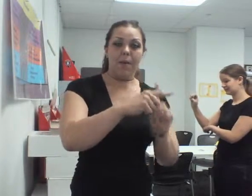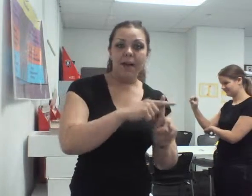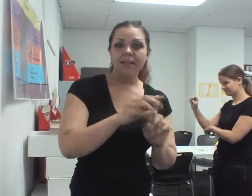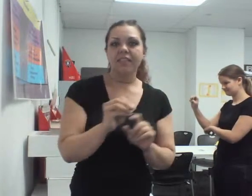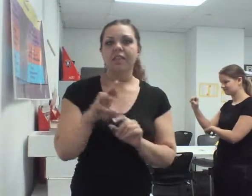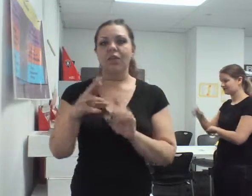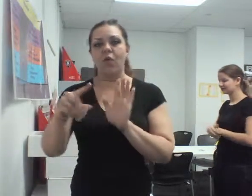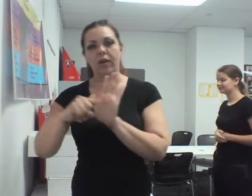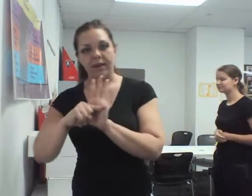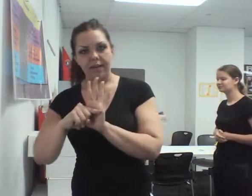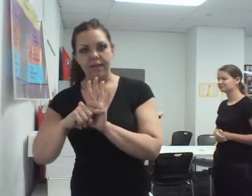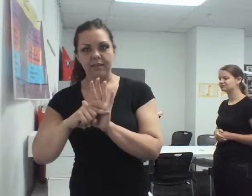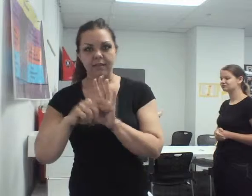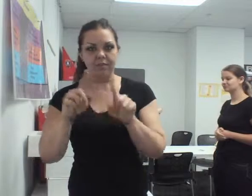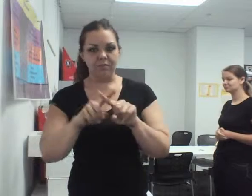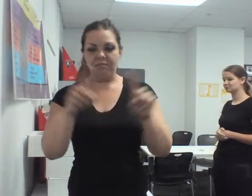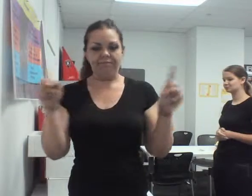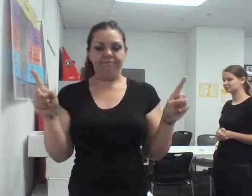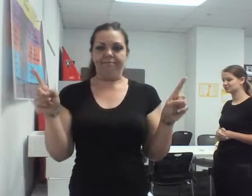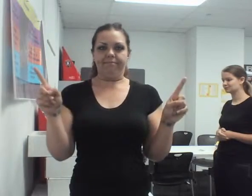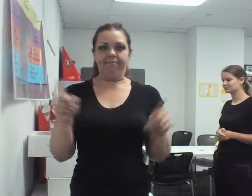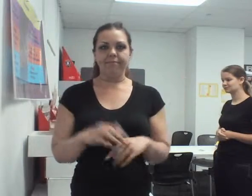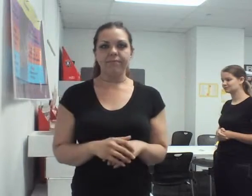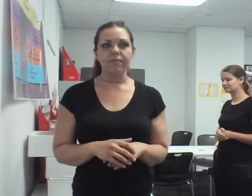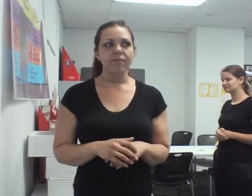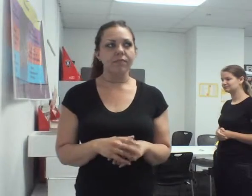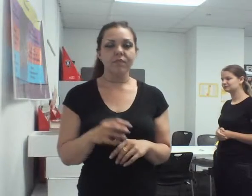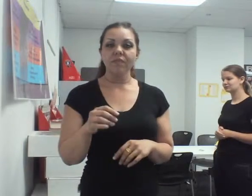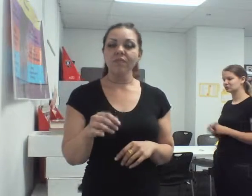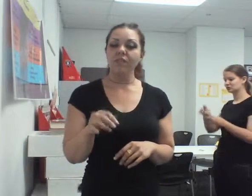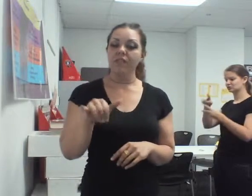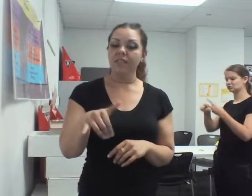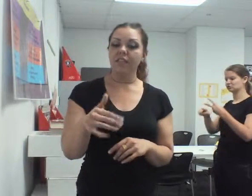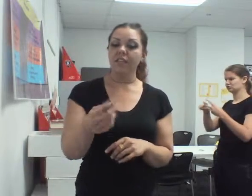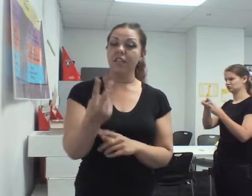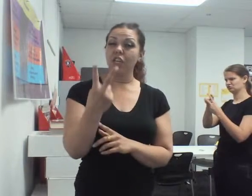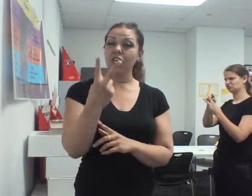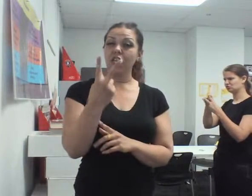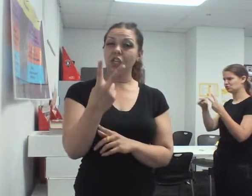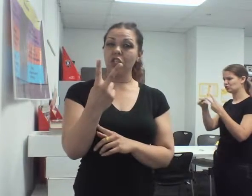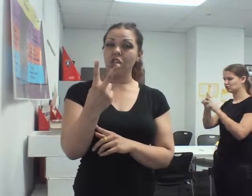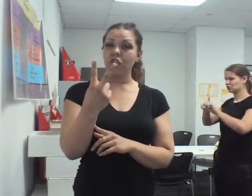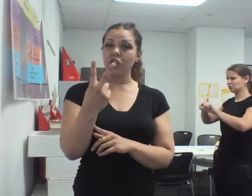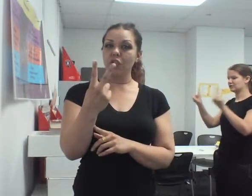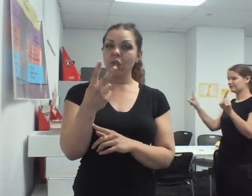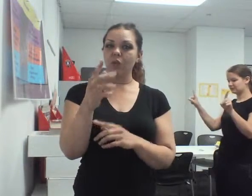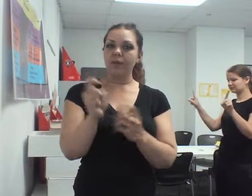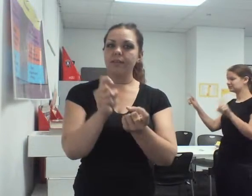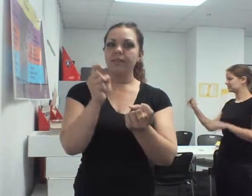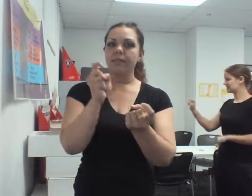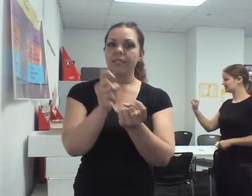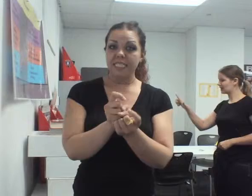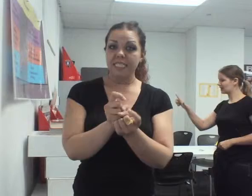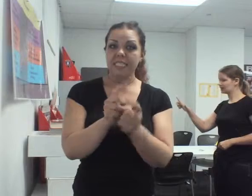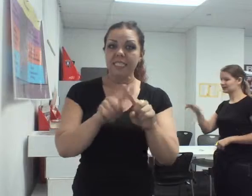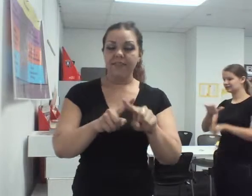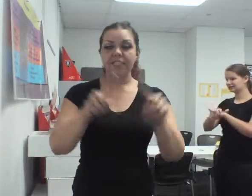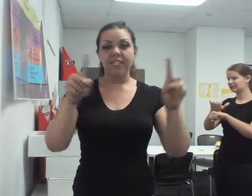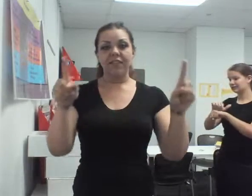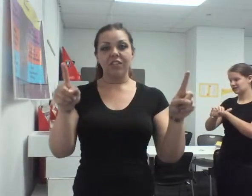are two distinct differences in the language between English and ASL. So, if